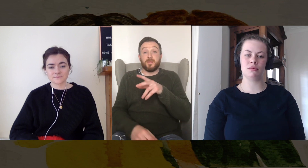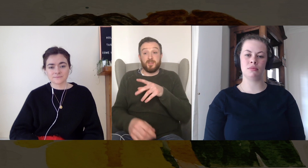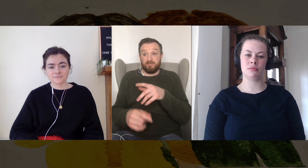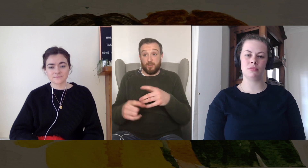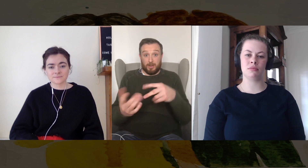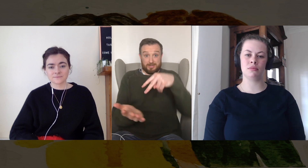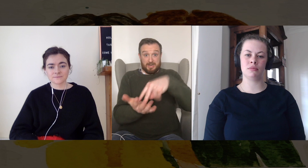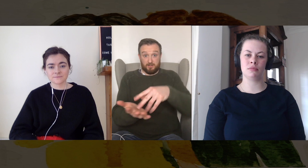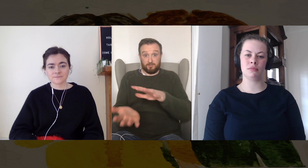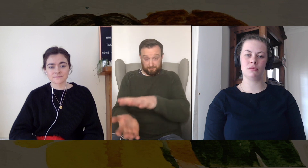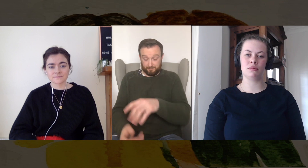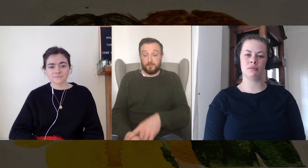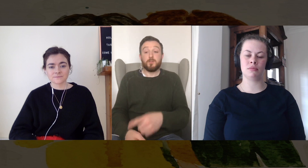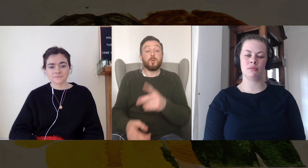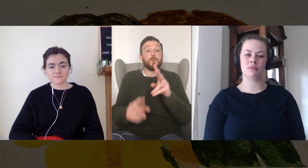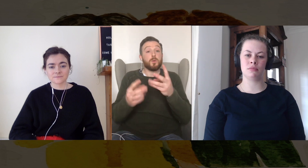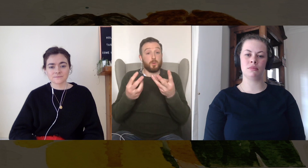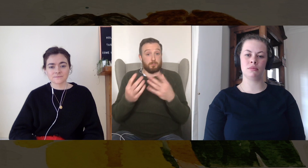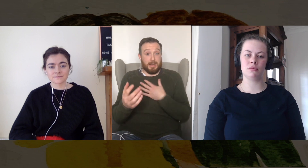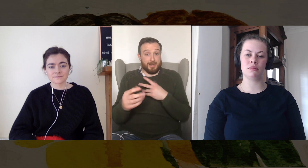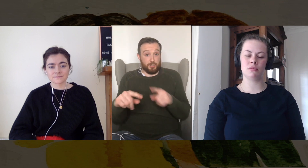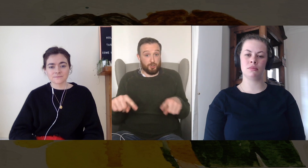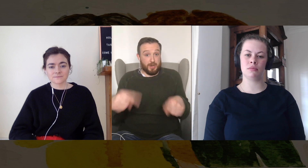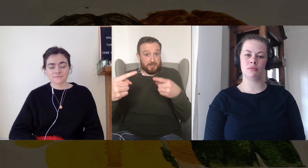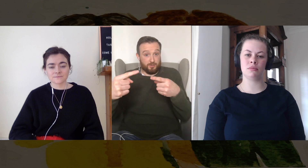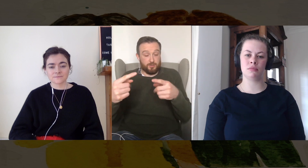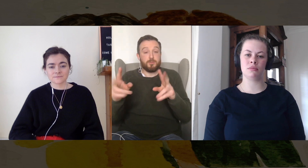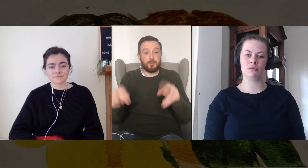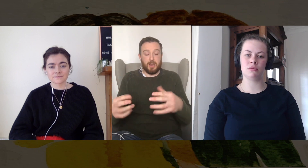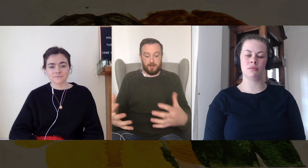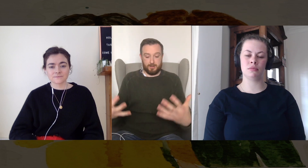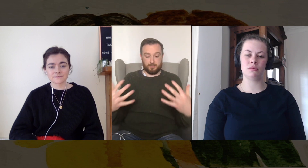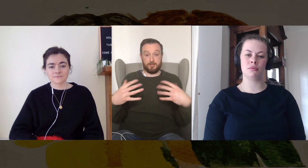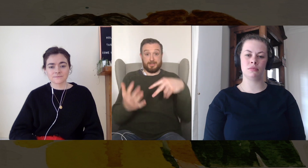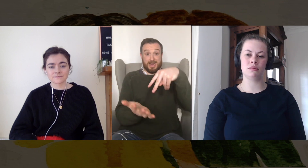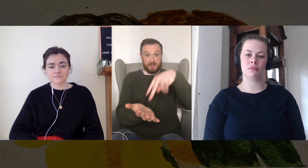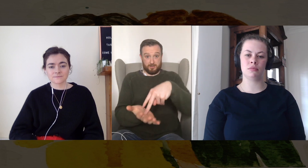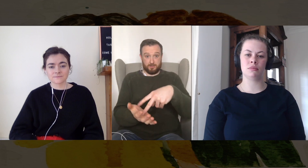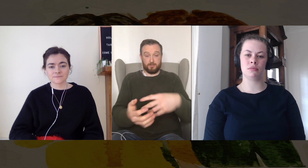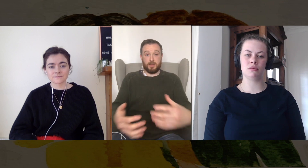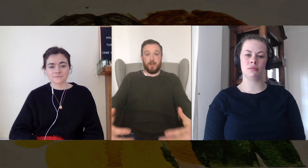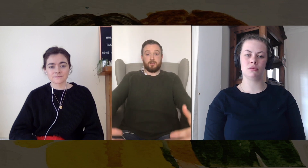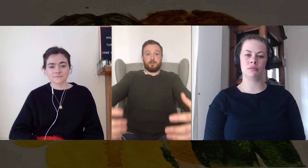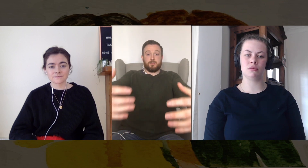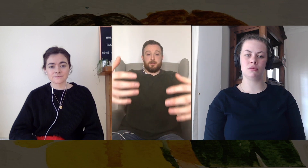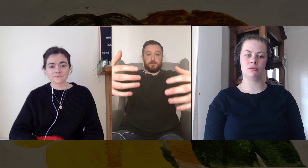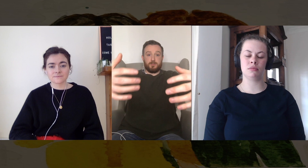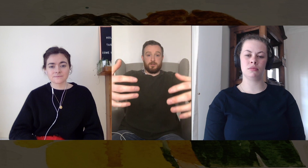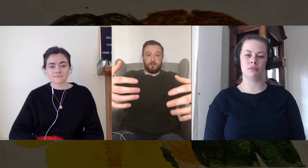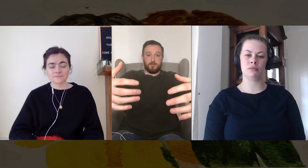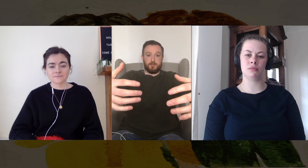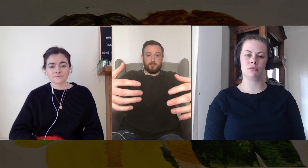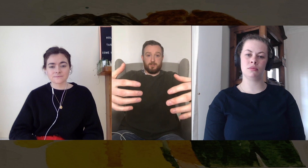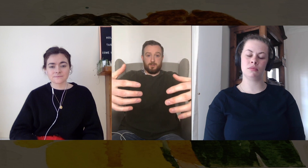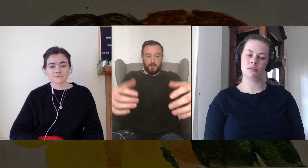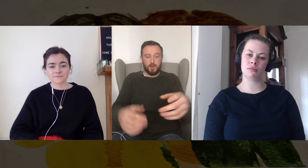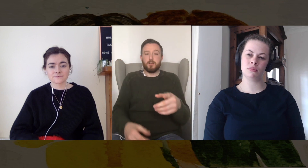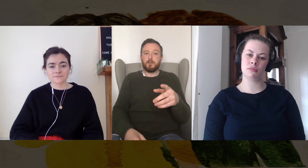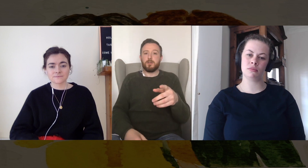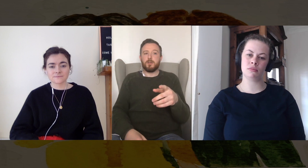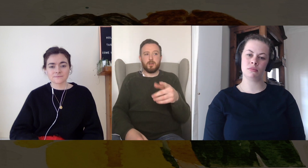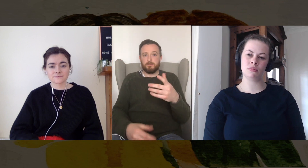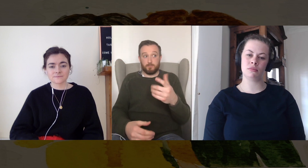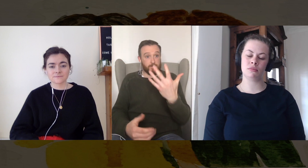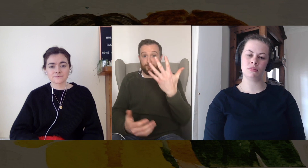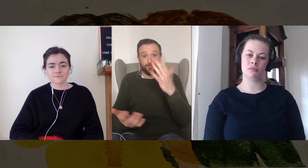there structurally to support you and to take your weight, because that's what they're designed to do. That's how gravity works. And then you can advance